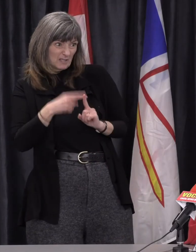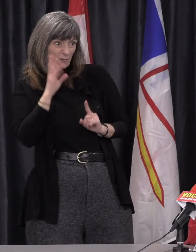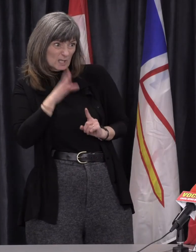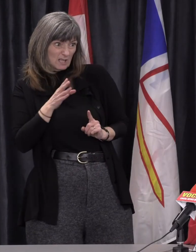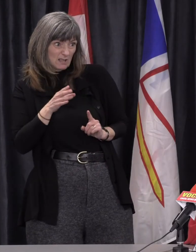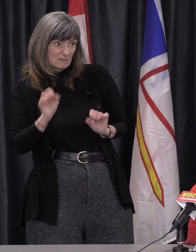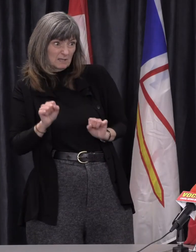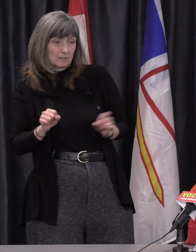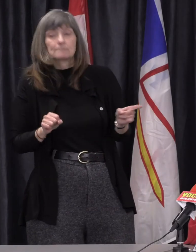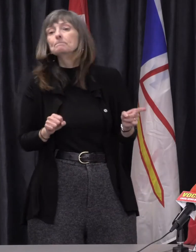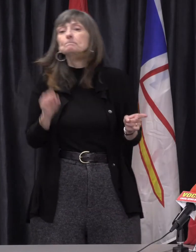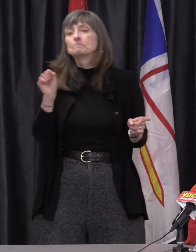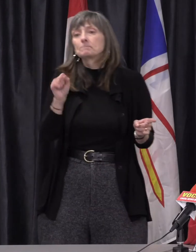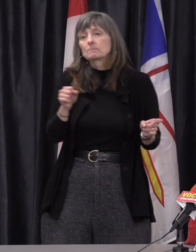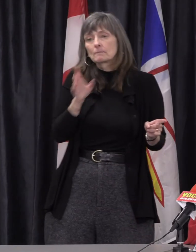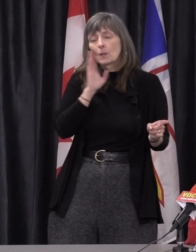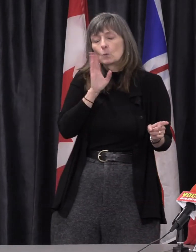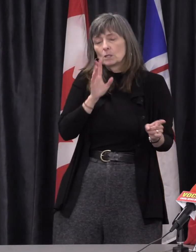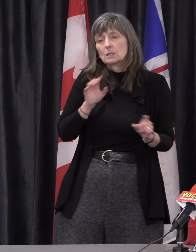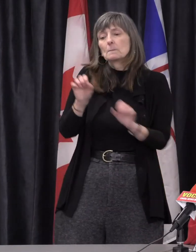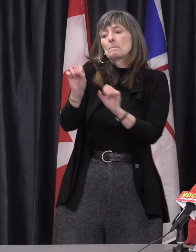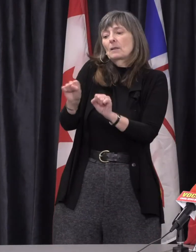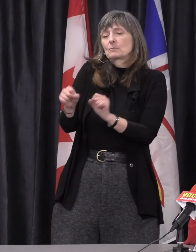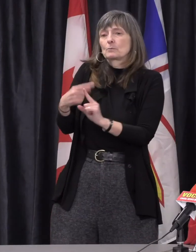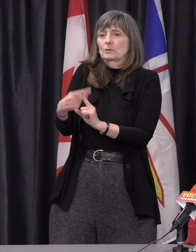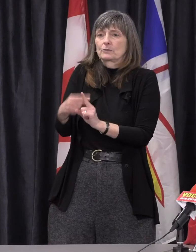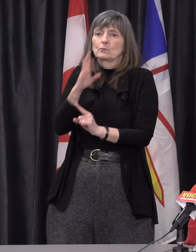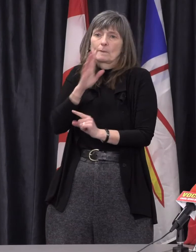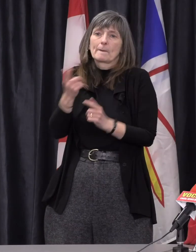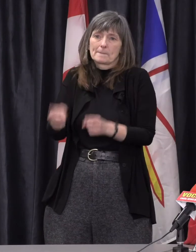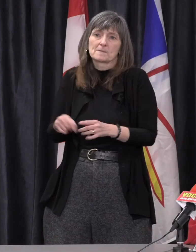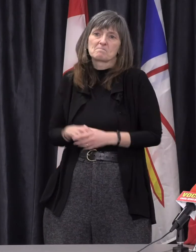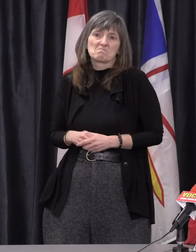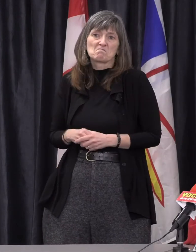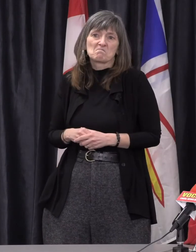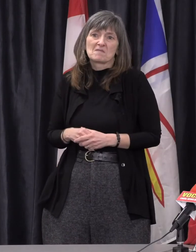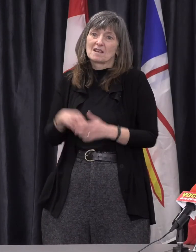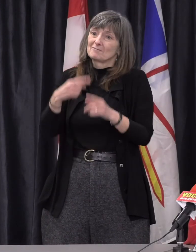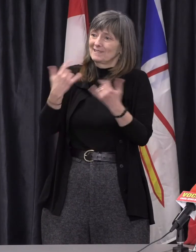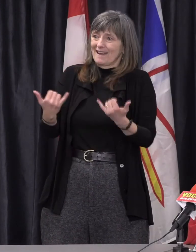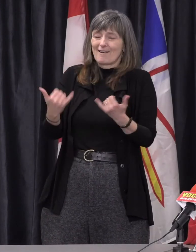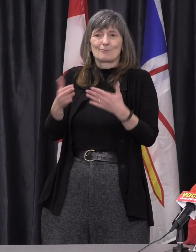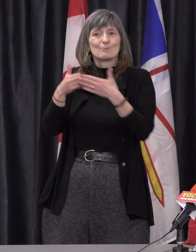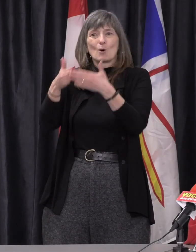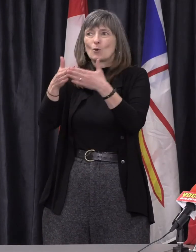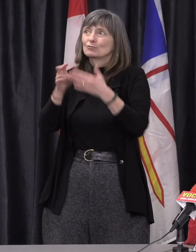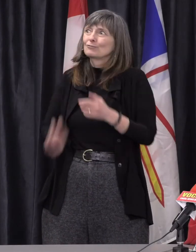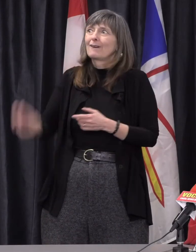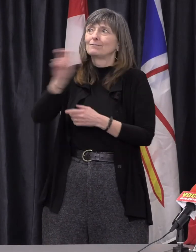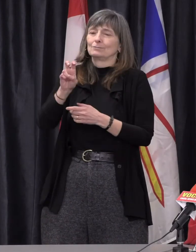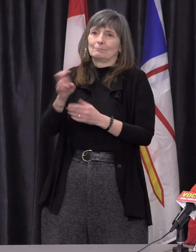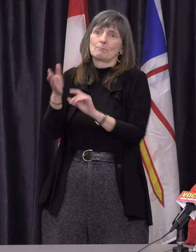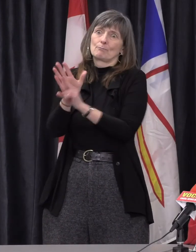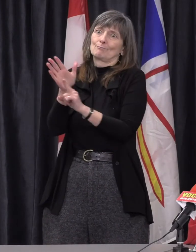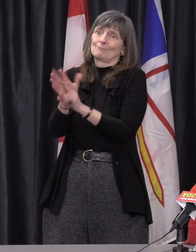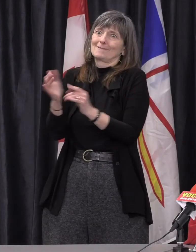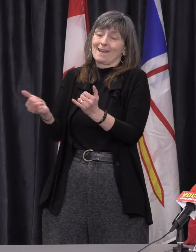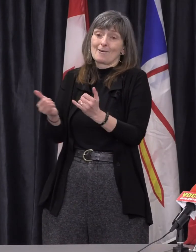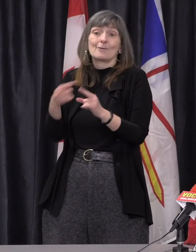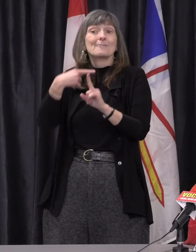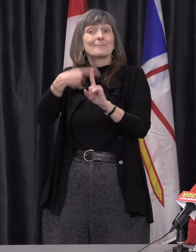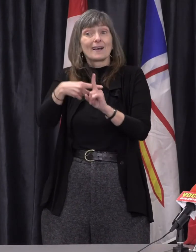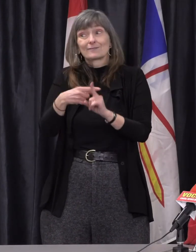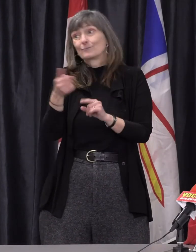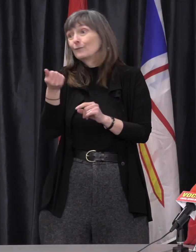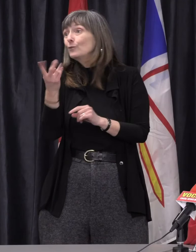I think we will be expecting more presumptive positives. I mean, this is a very popular time for cruise travel. We know that there's been a couple of cruise ships that have